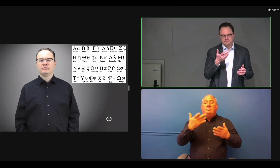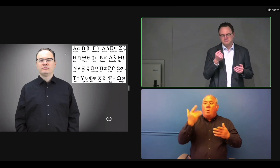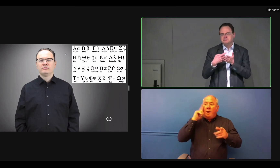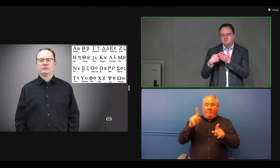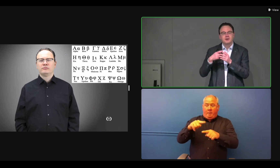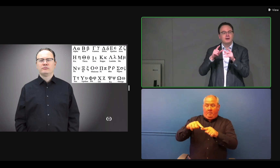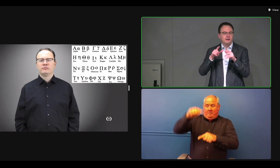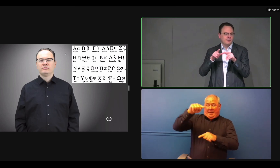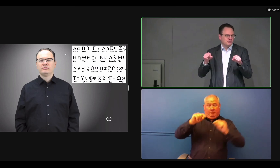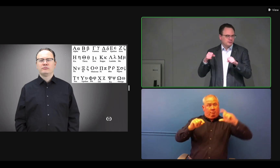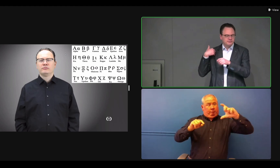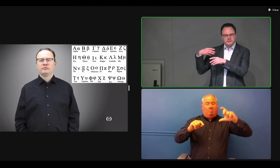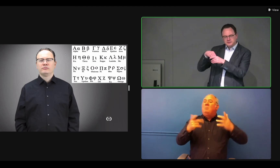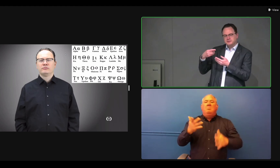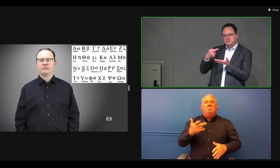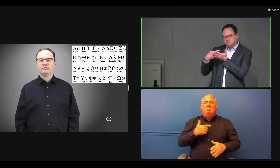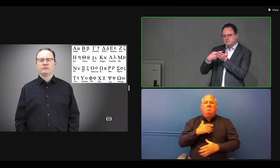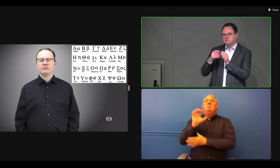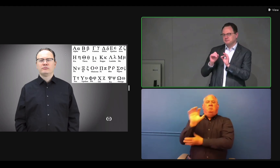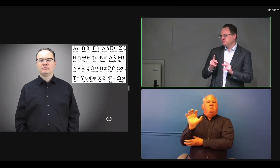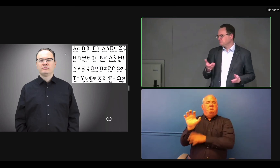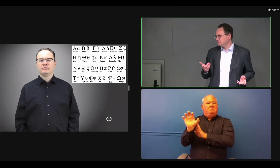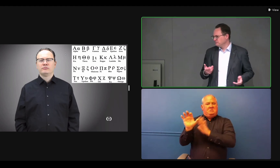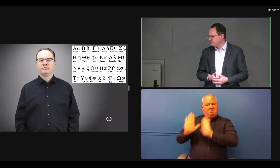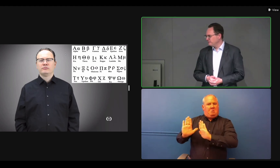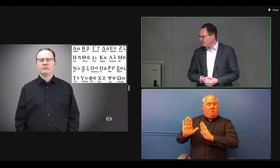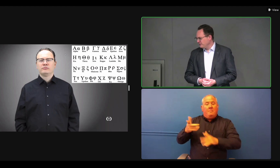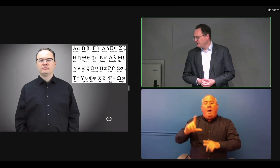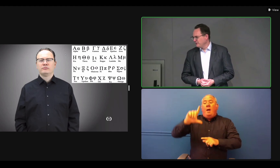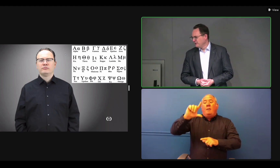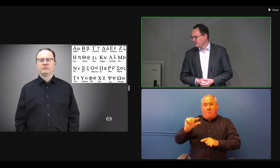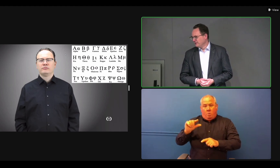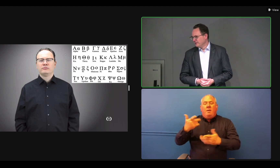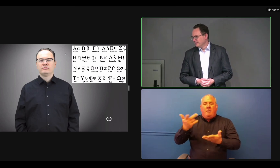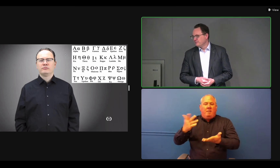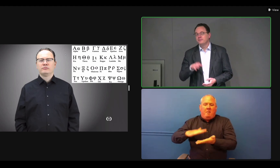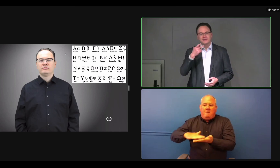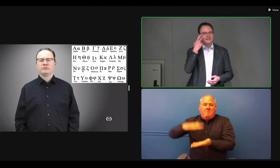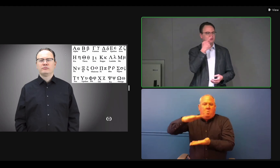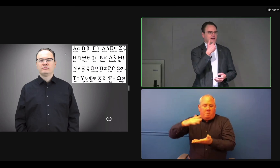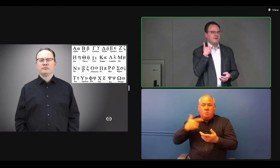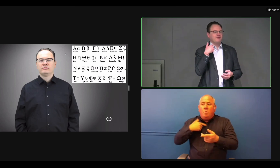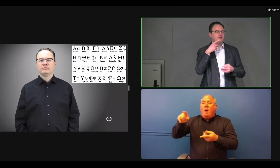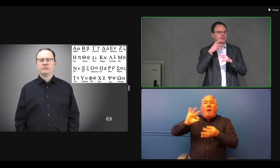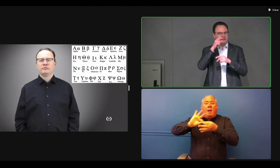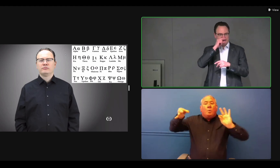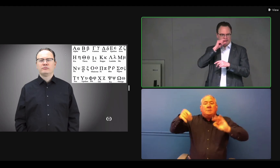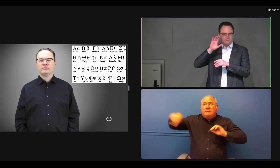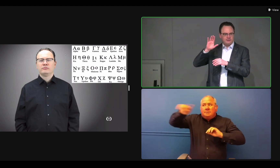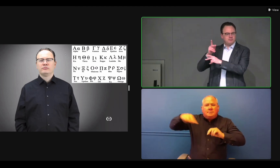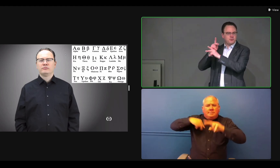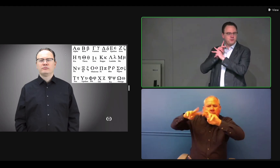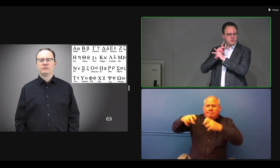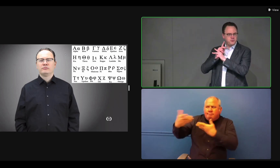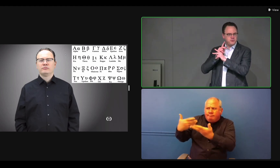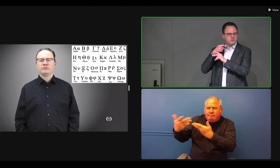in epsilon in the capital and lowercase versions. And as we mentioned before, we did have some linguists